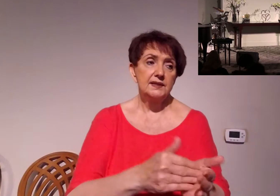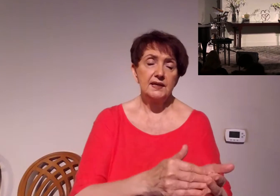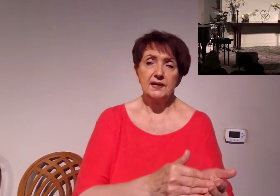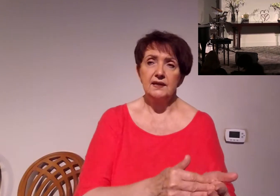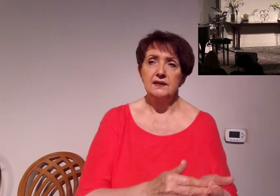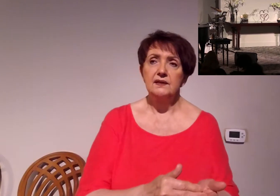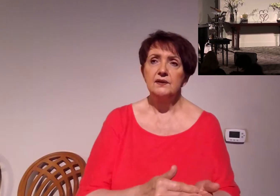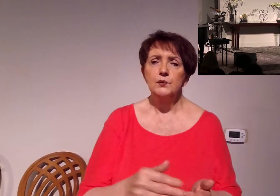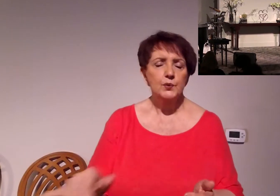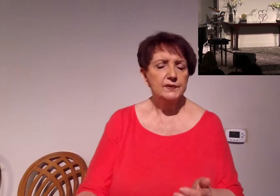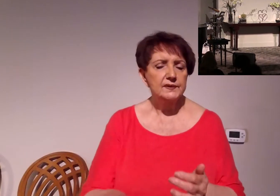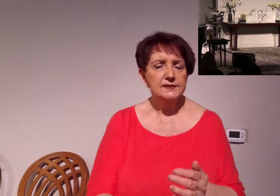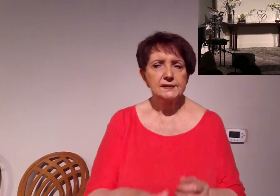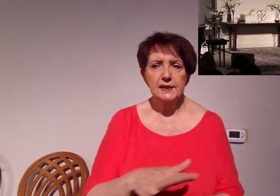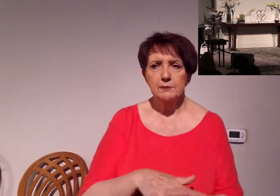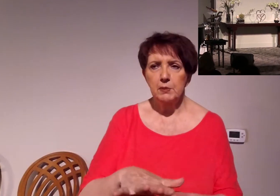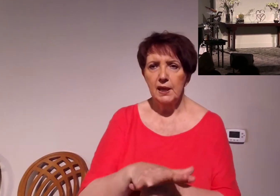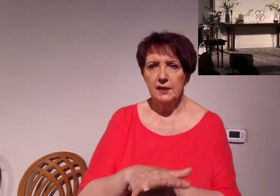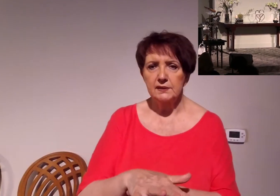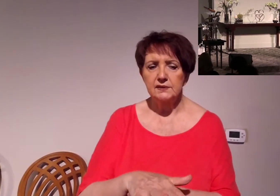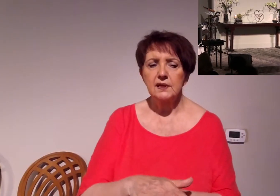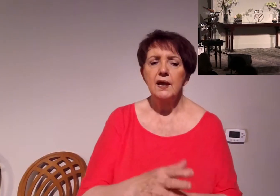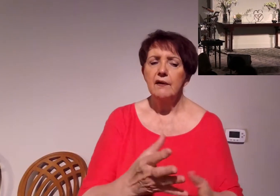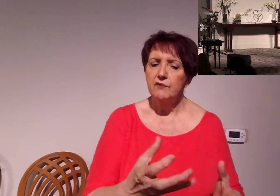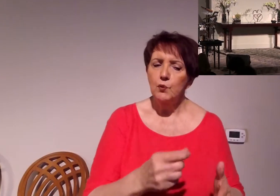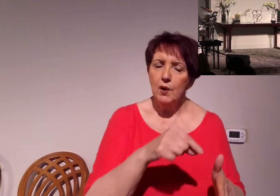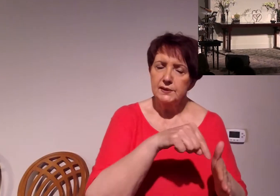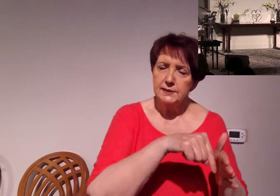same place. If we want that deep